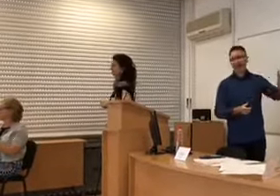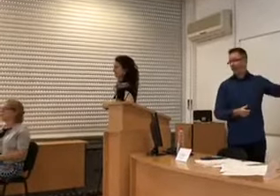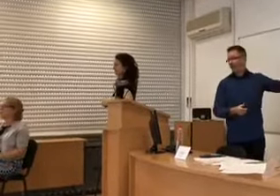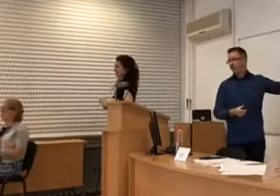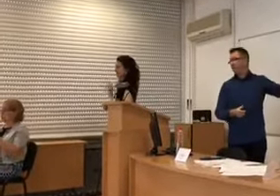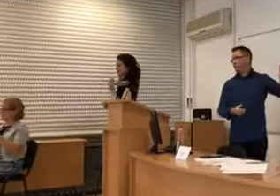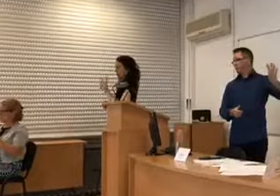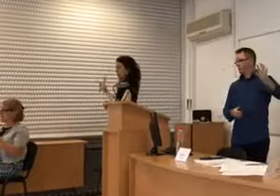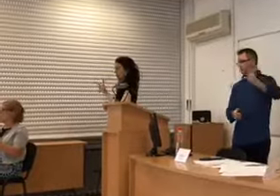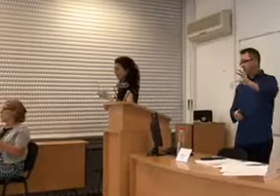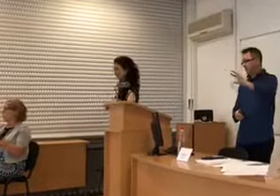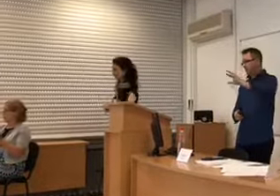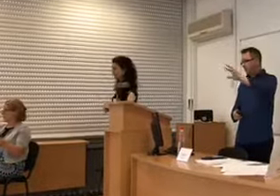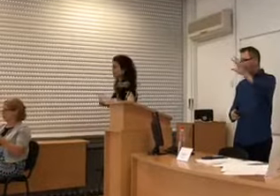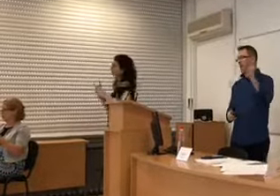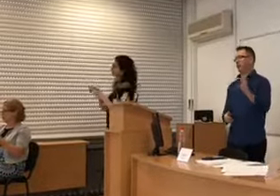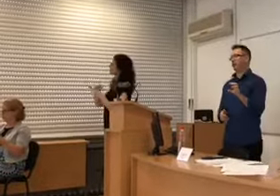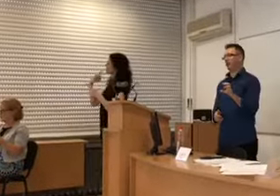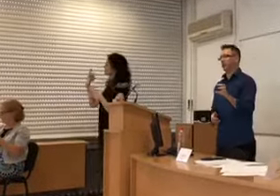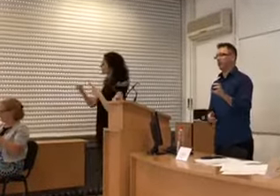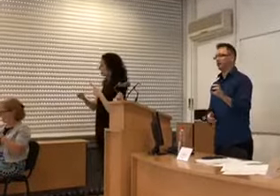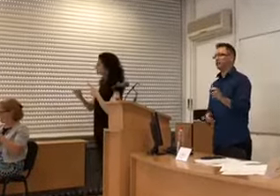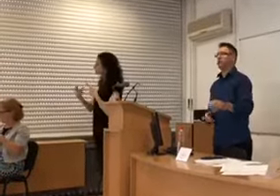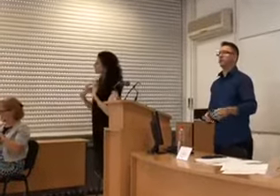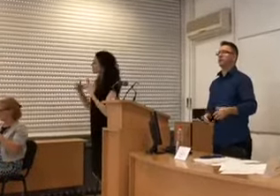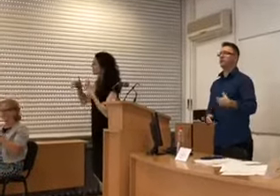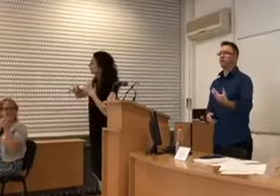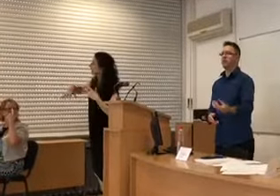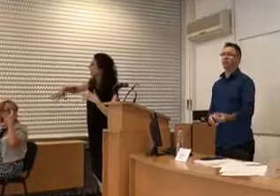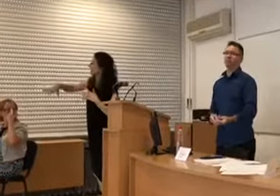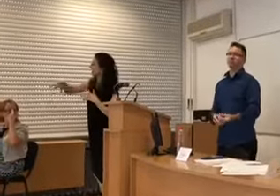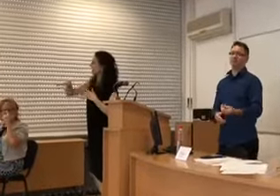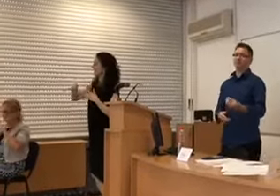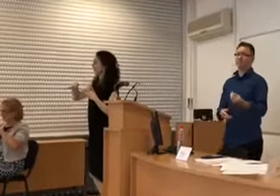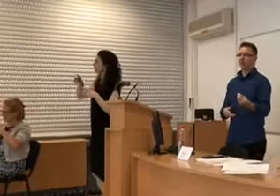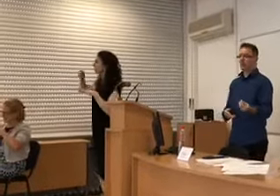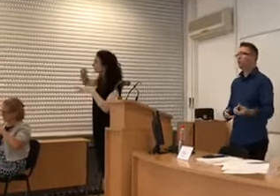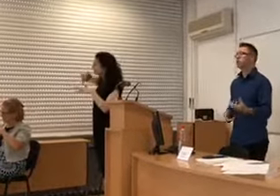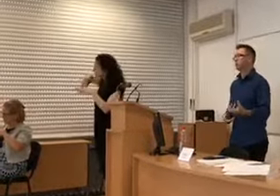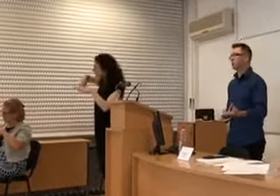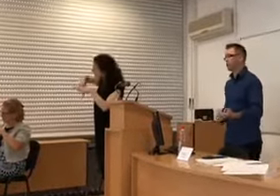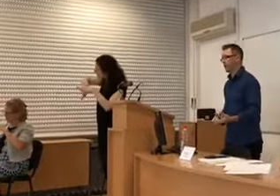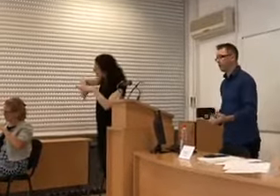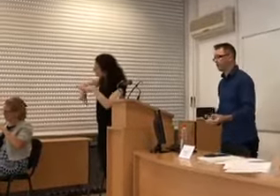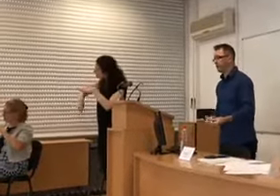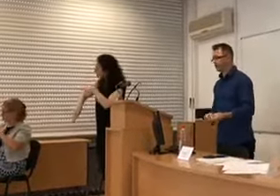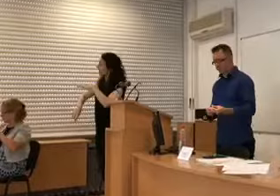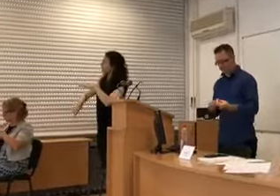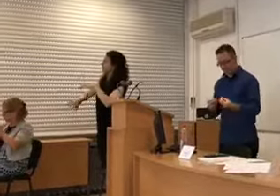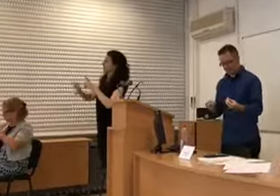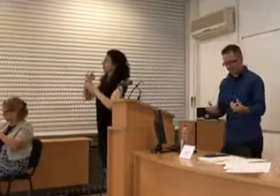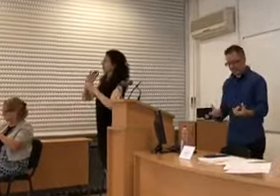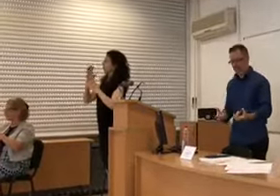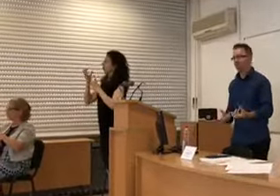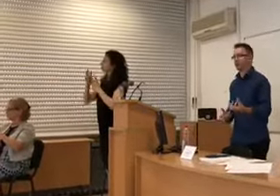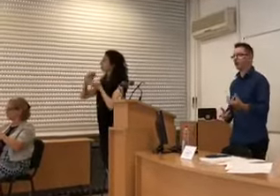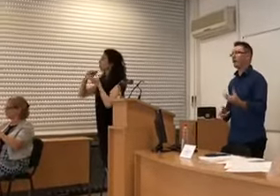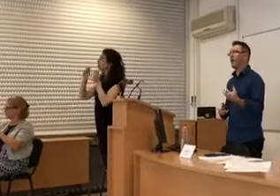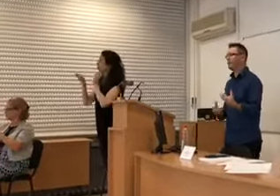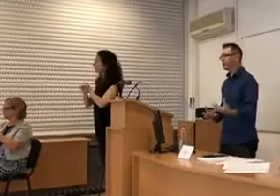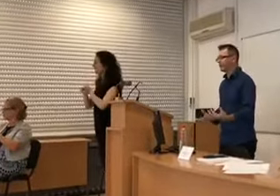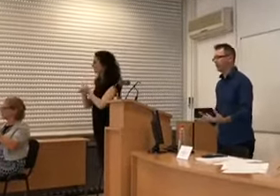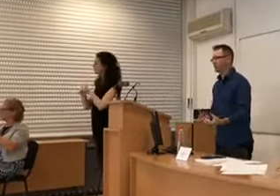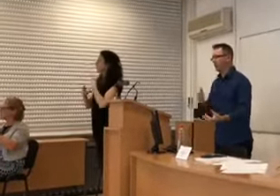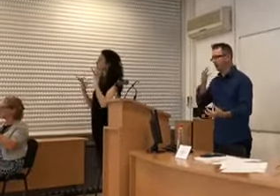Okay, another area of deep cultural change, of deep change